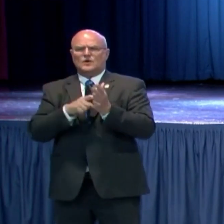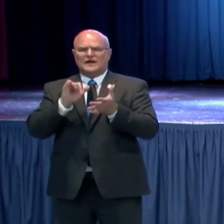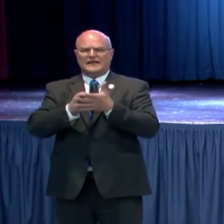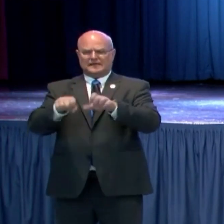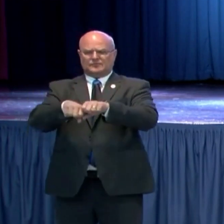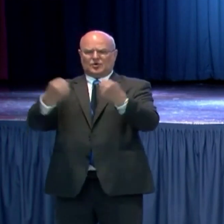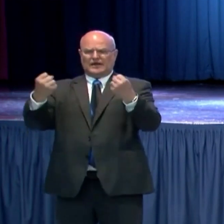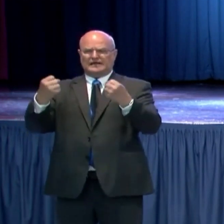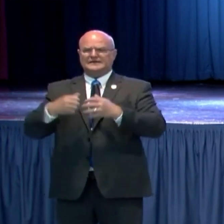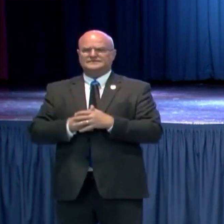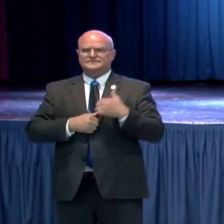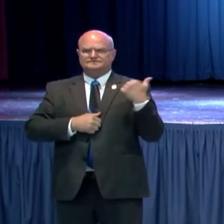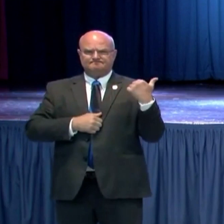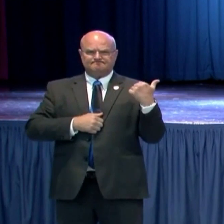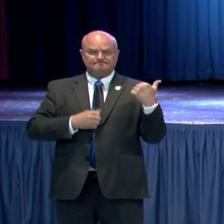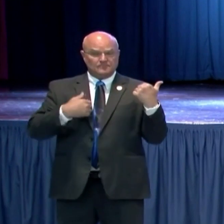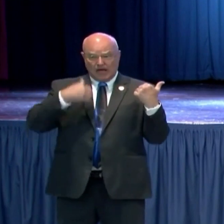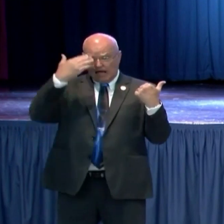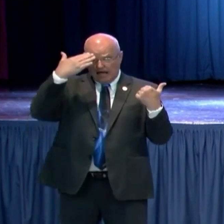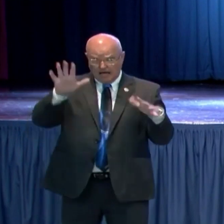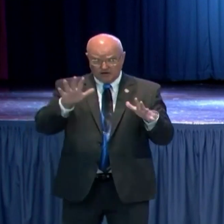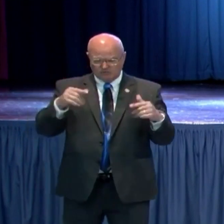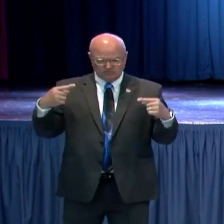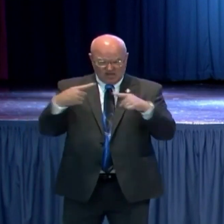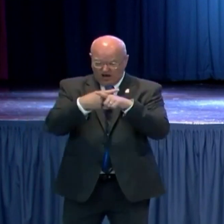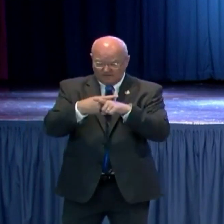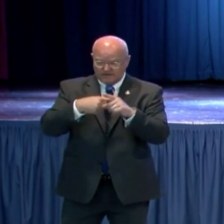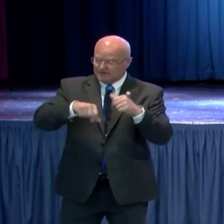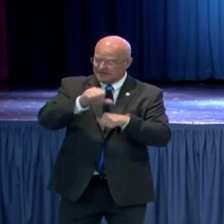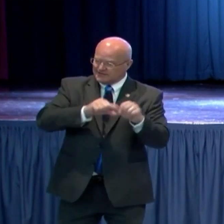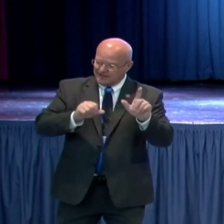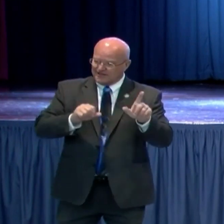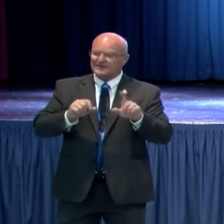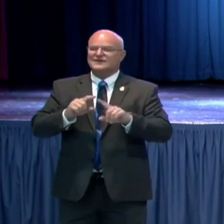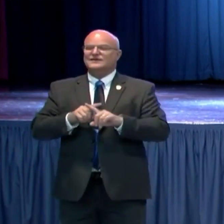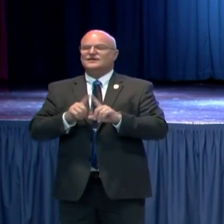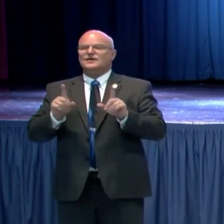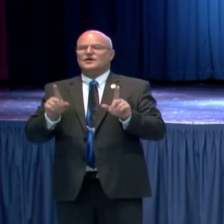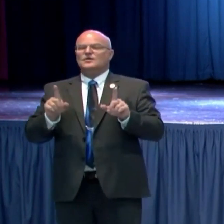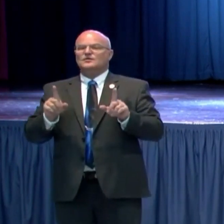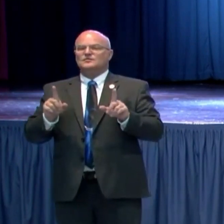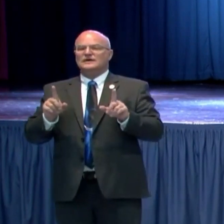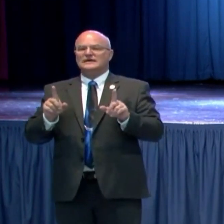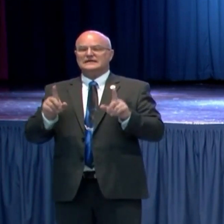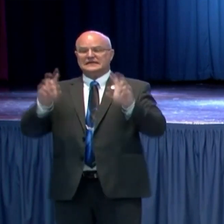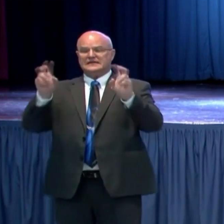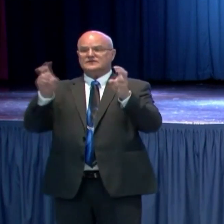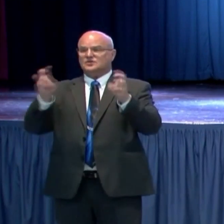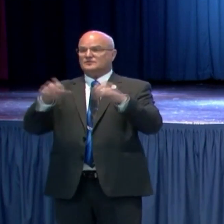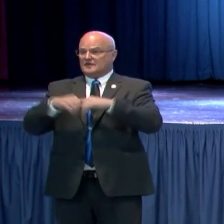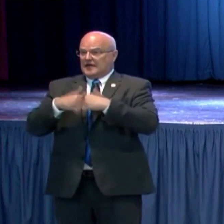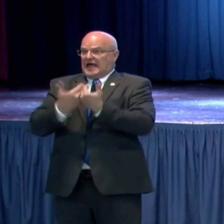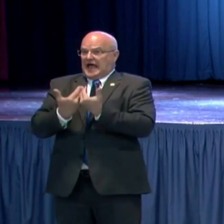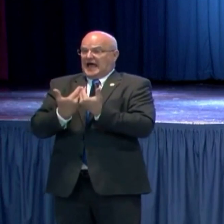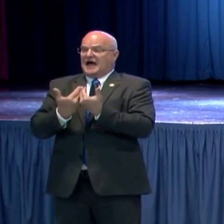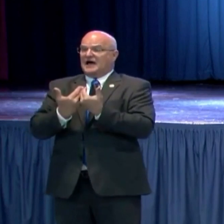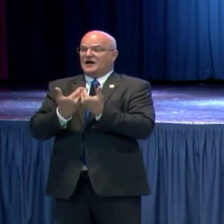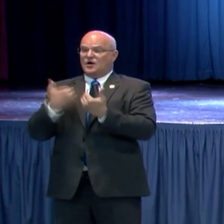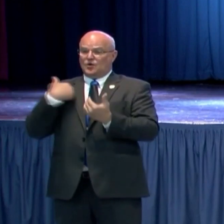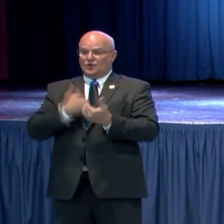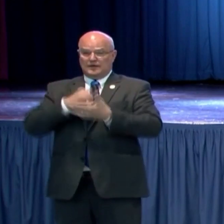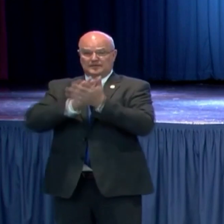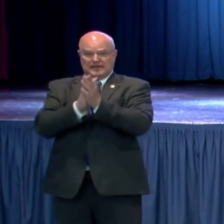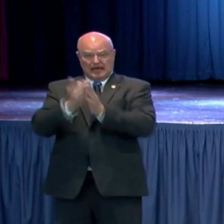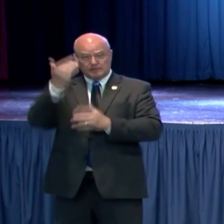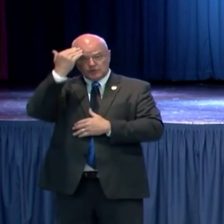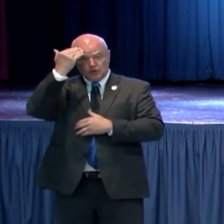breach? Well, I don't know that those are in conflict with each other. But in terms of how we